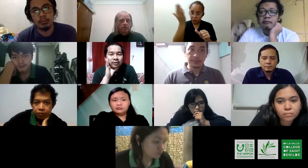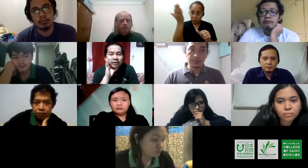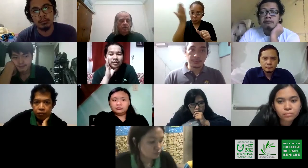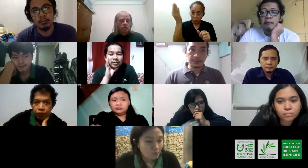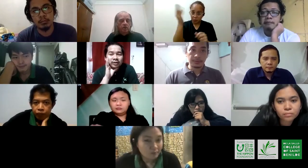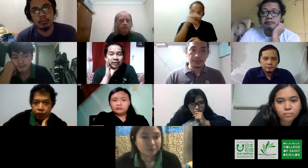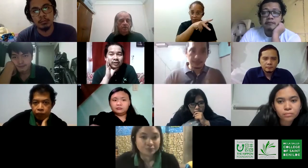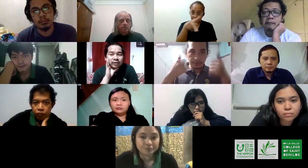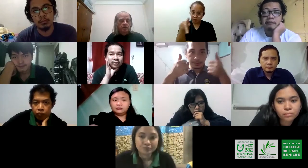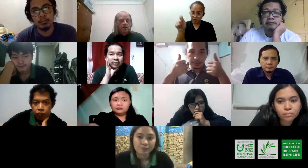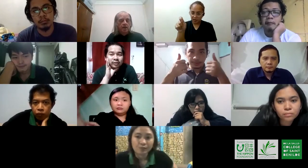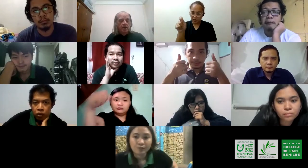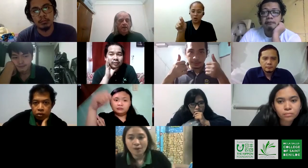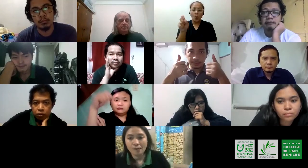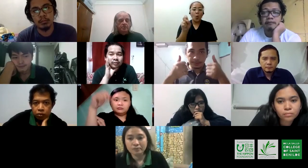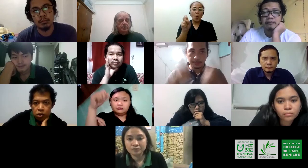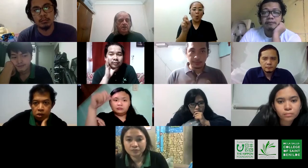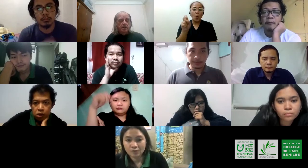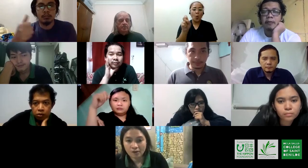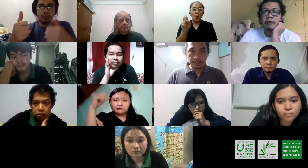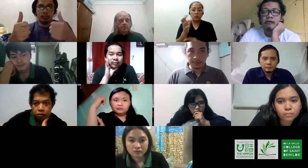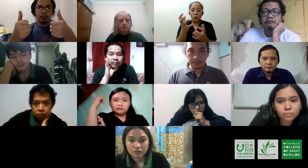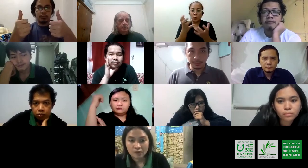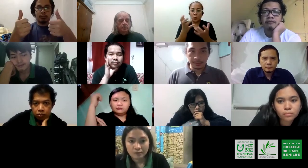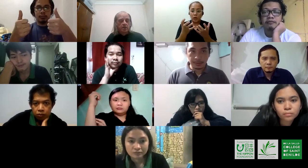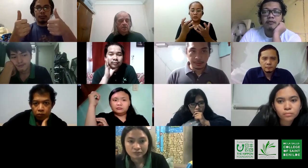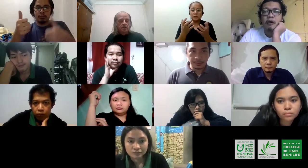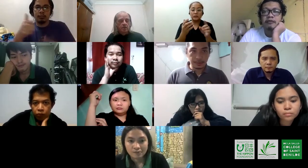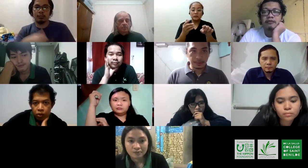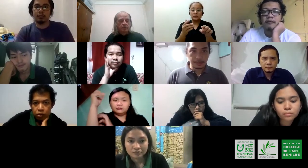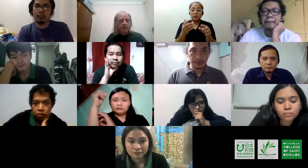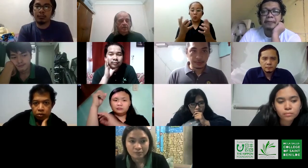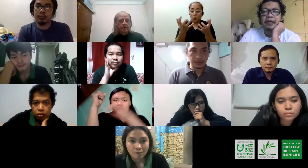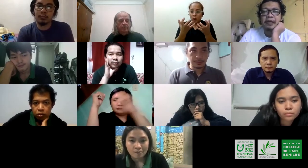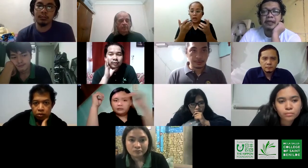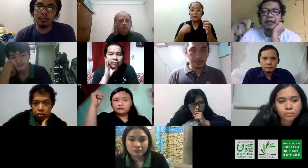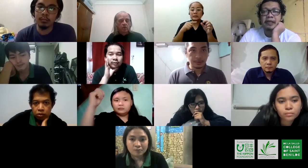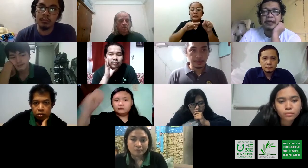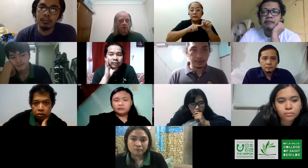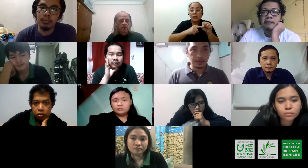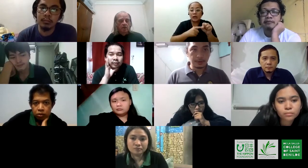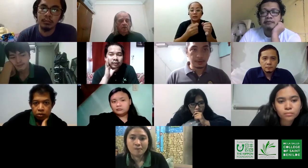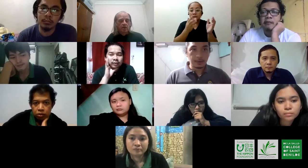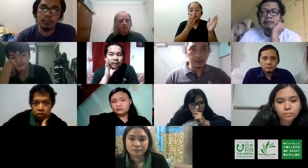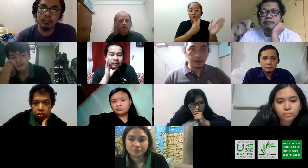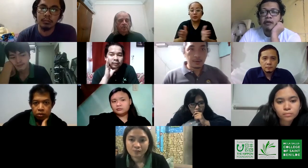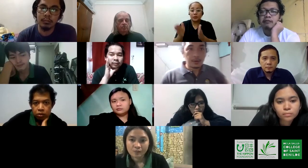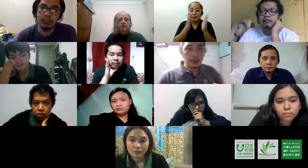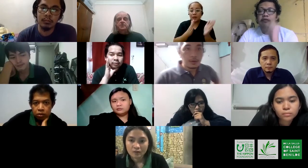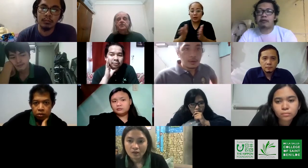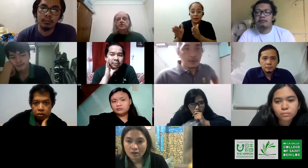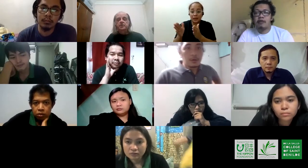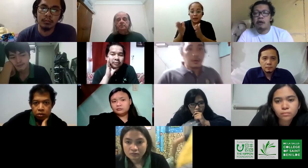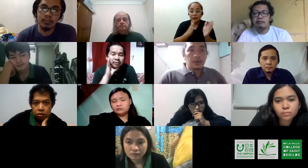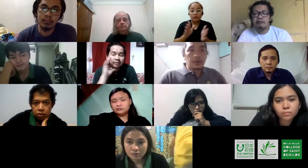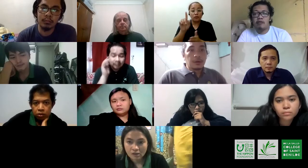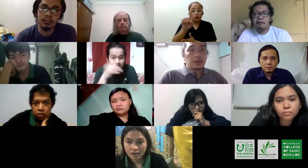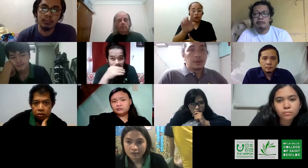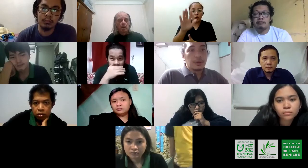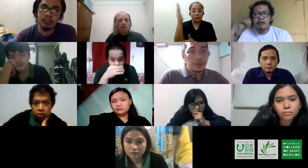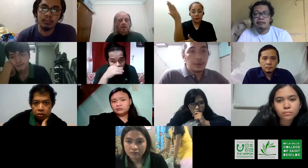PowerPoint, or do you want to have some time to start preparing for your